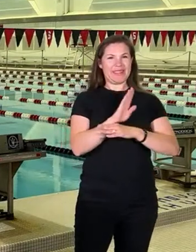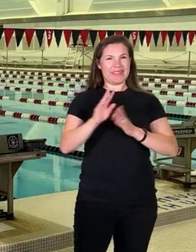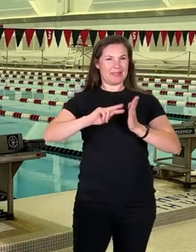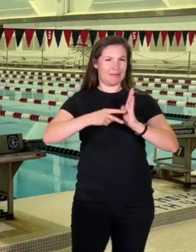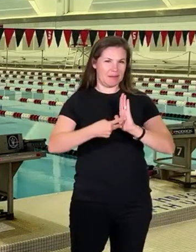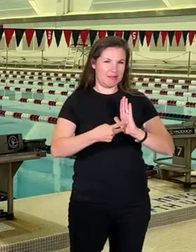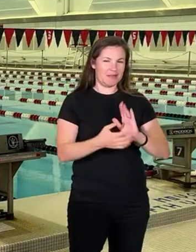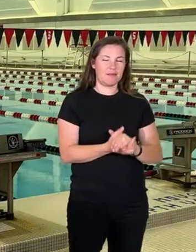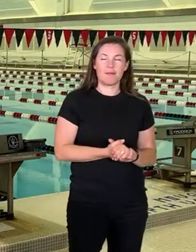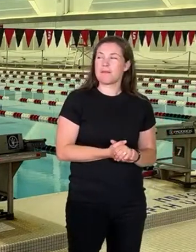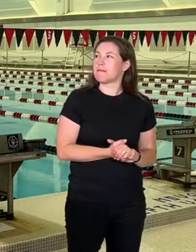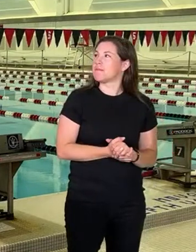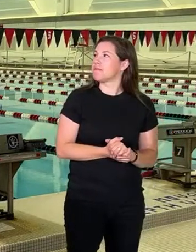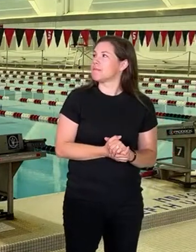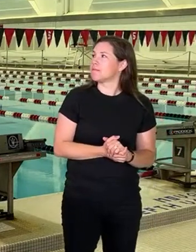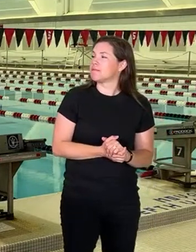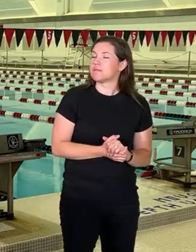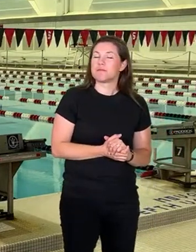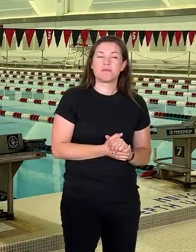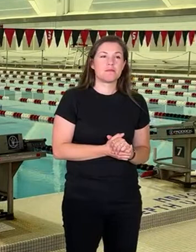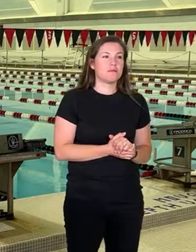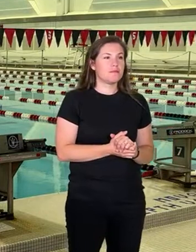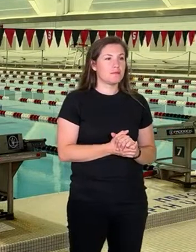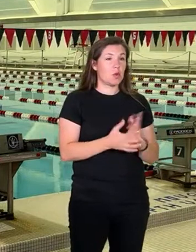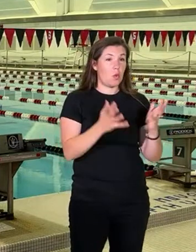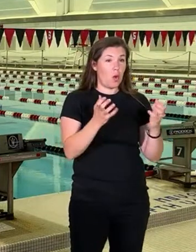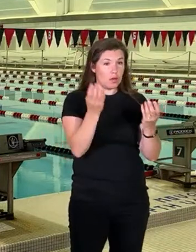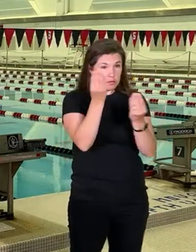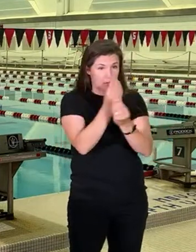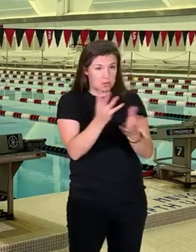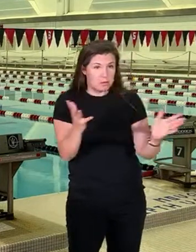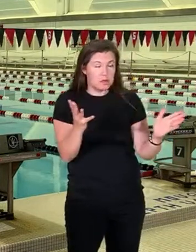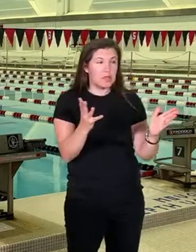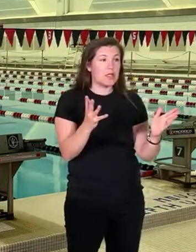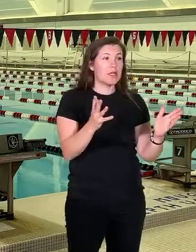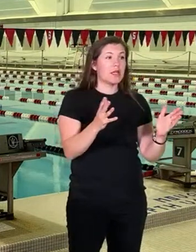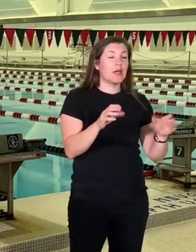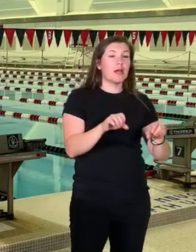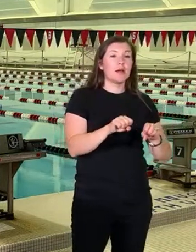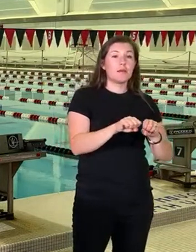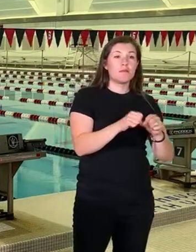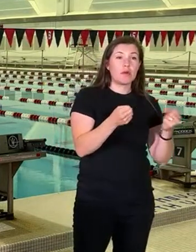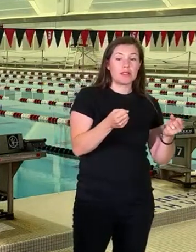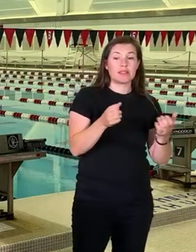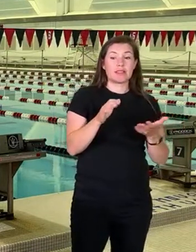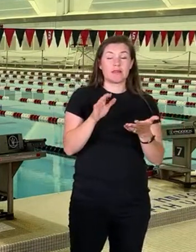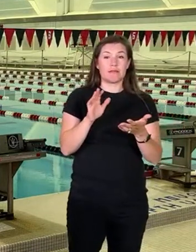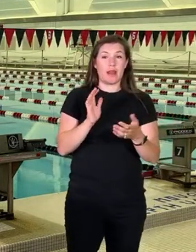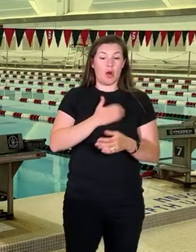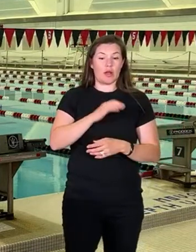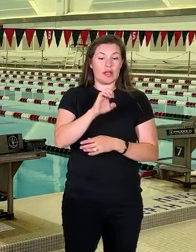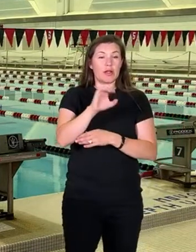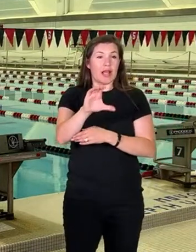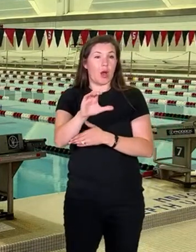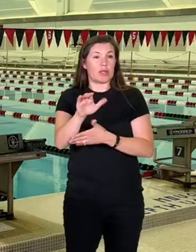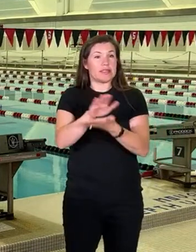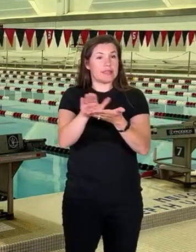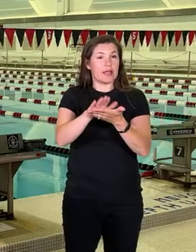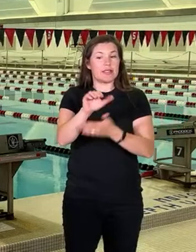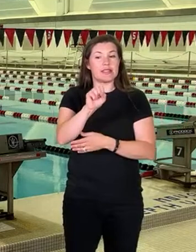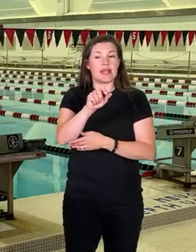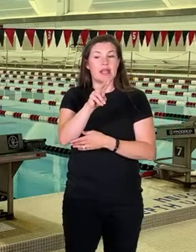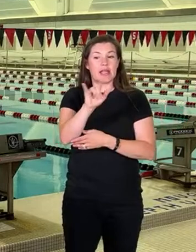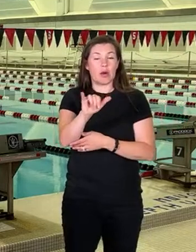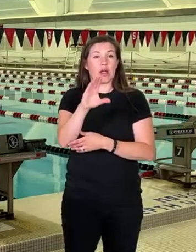purpose. We want all in our community to know that this not only violates Erie County Sanitary Code, it violates New York